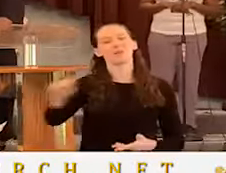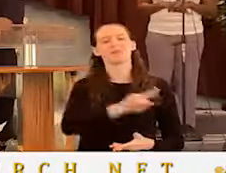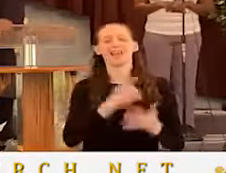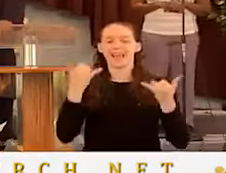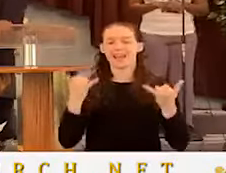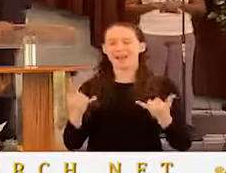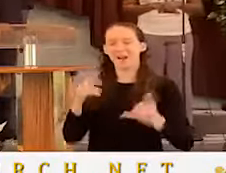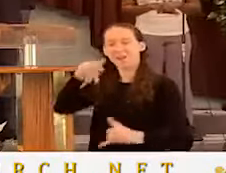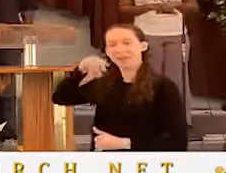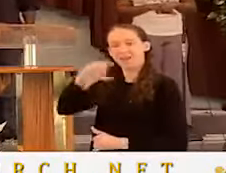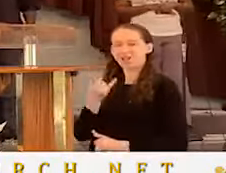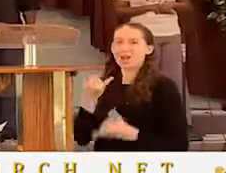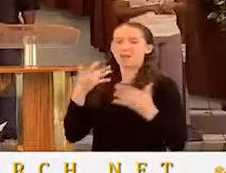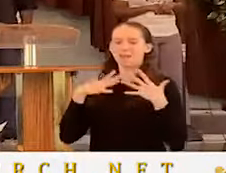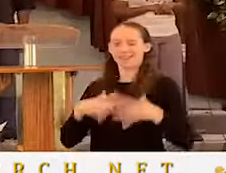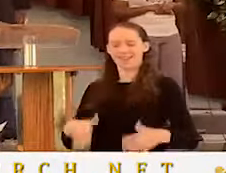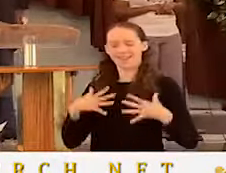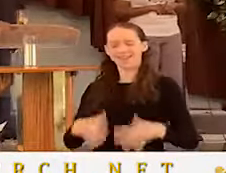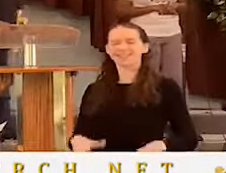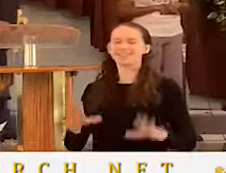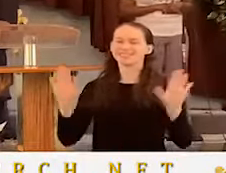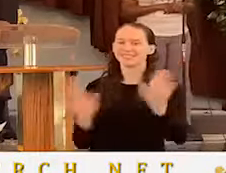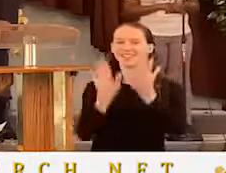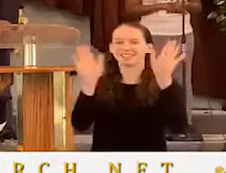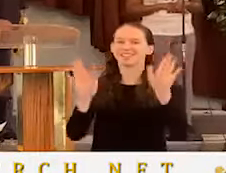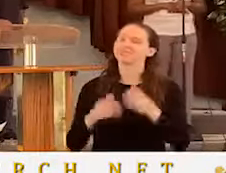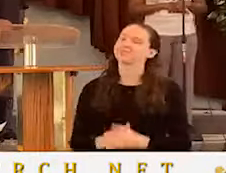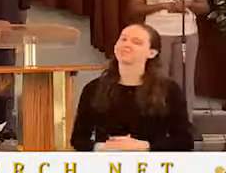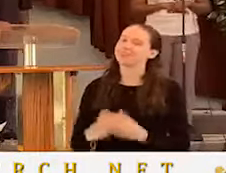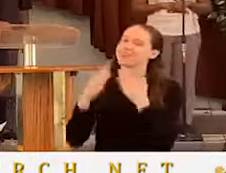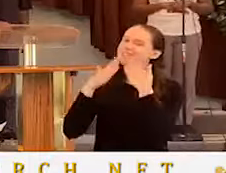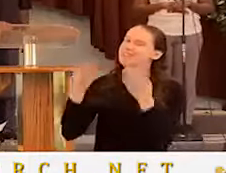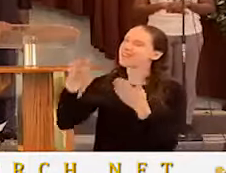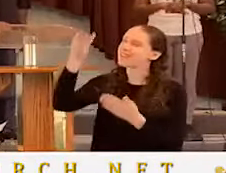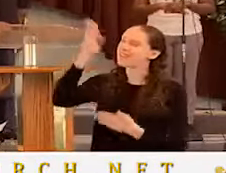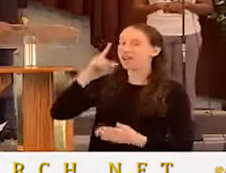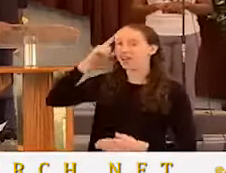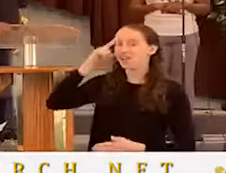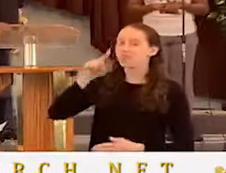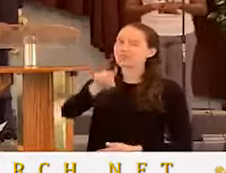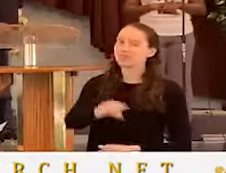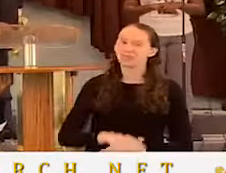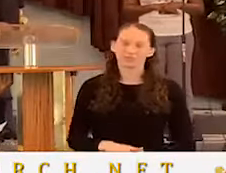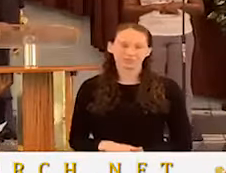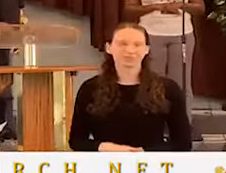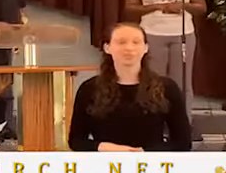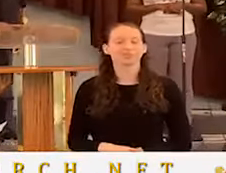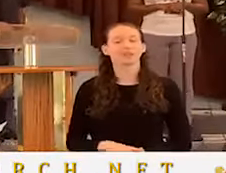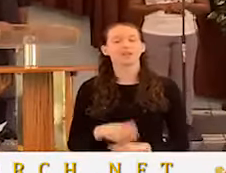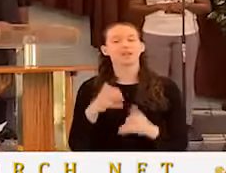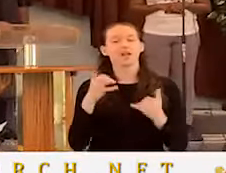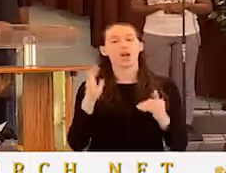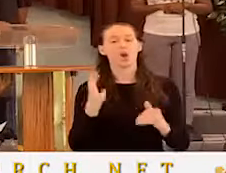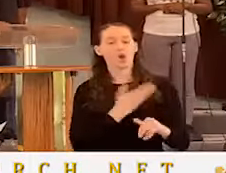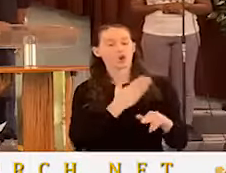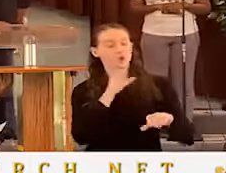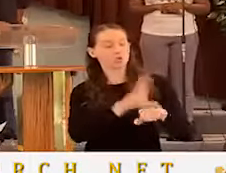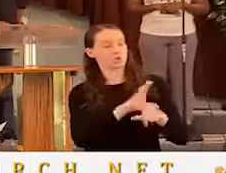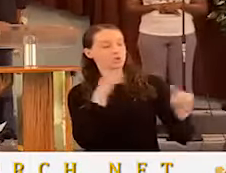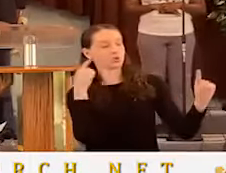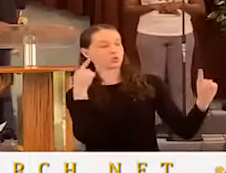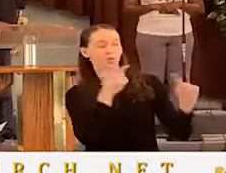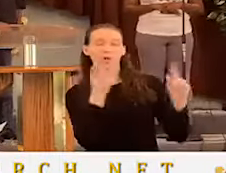Pajama Sunday. We thank God. We thank God for you. At SDC, our